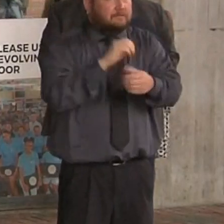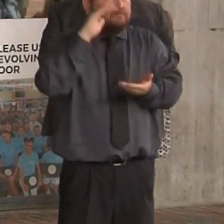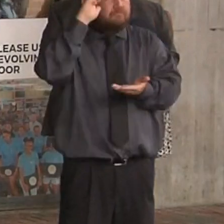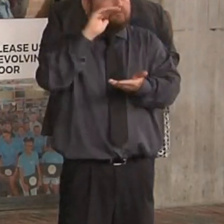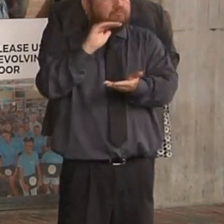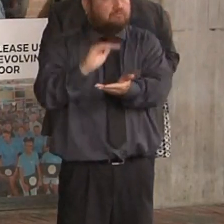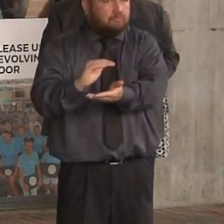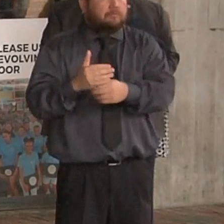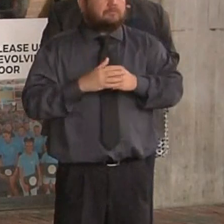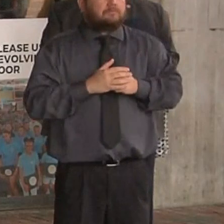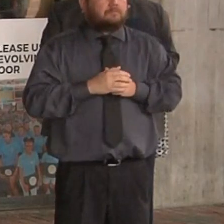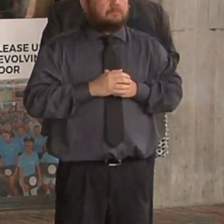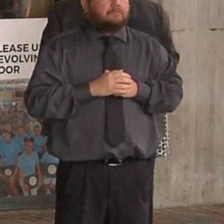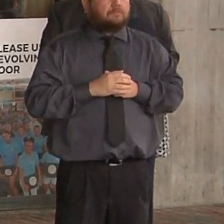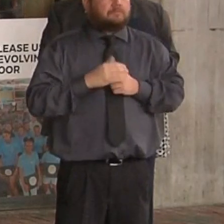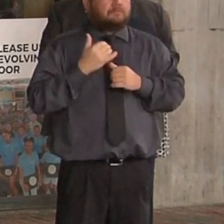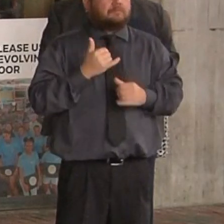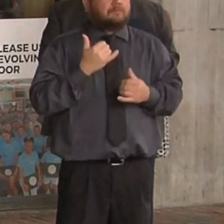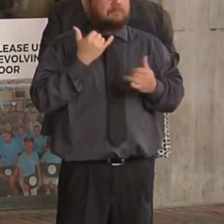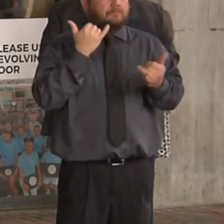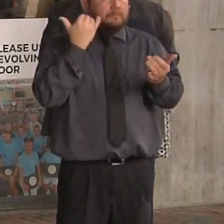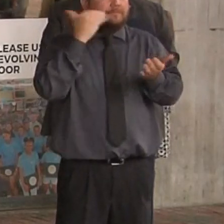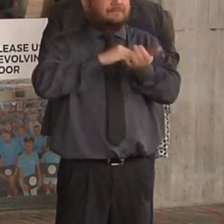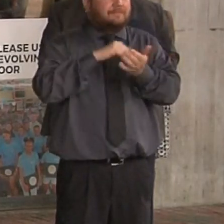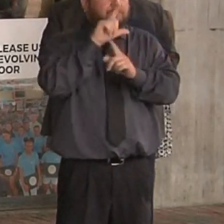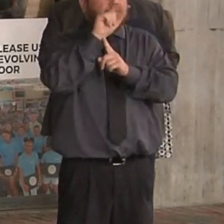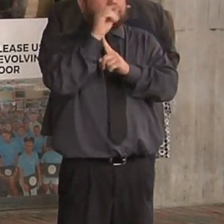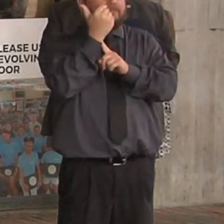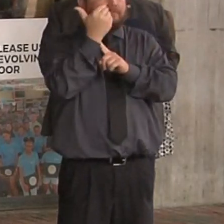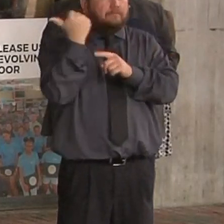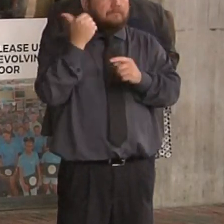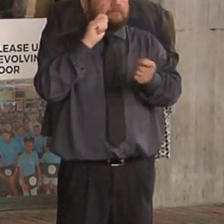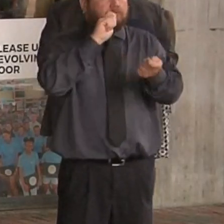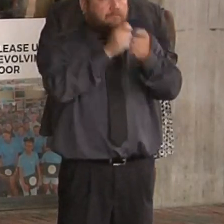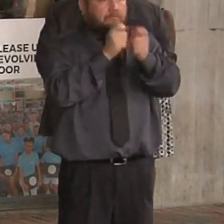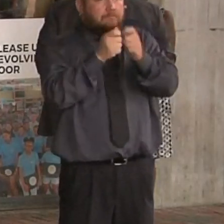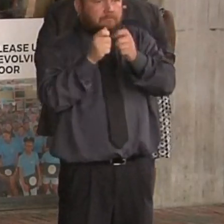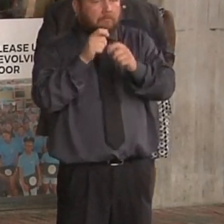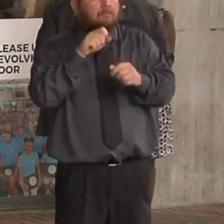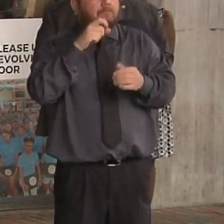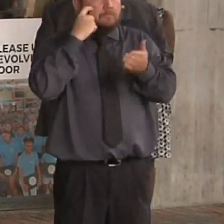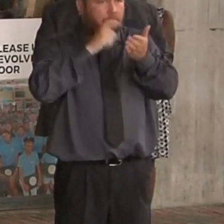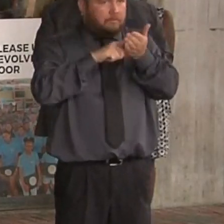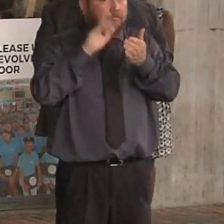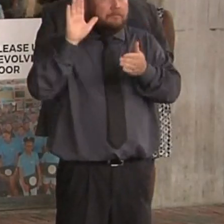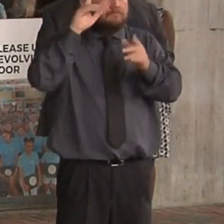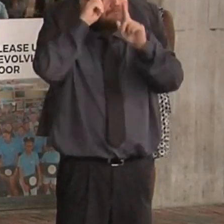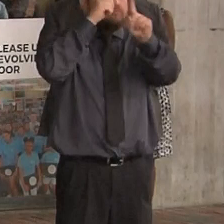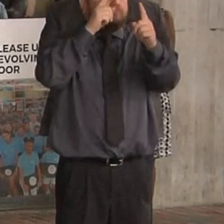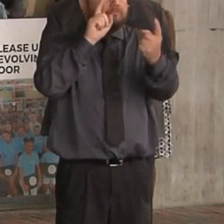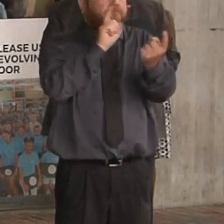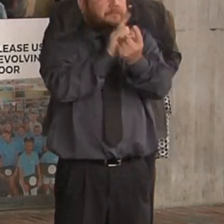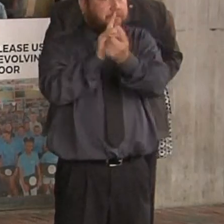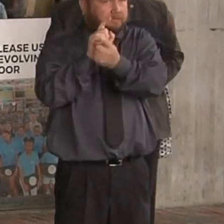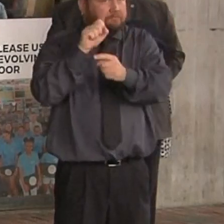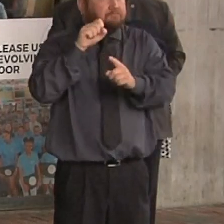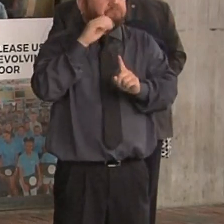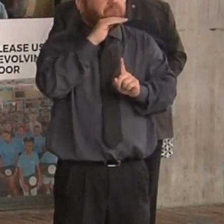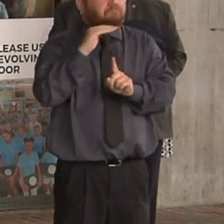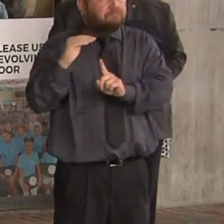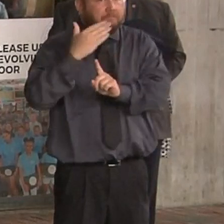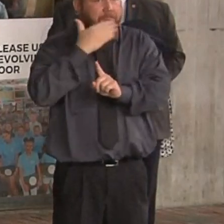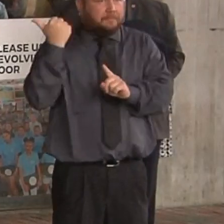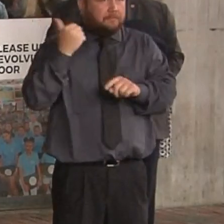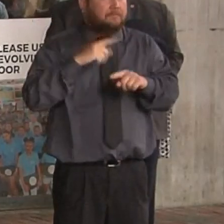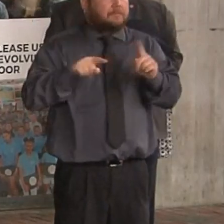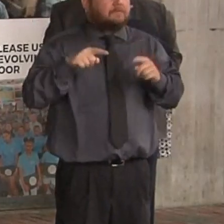there's been a call by Bostonians to review our policing tactics and review what we have. And I think there's never